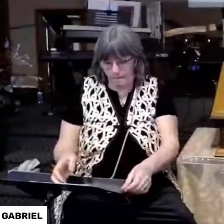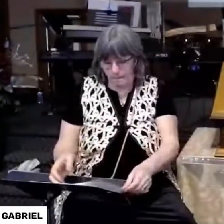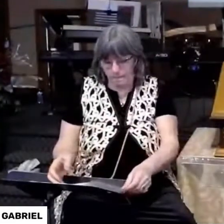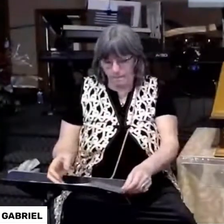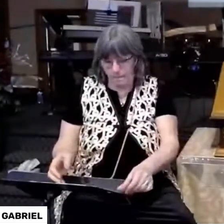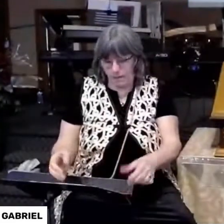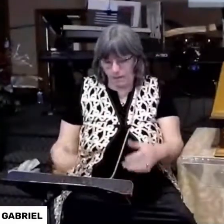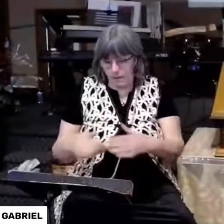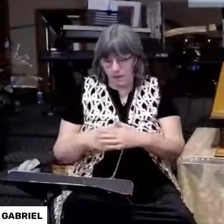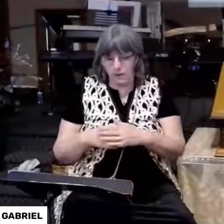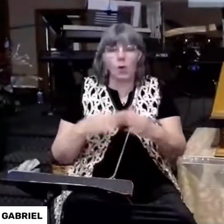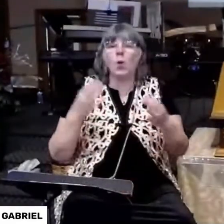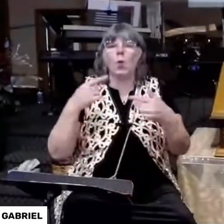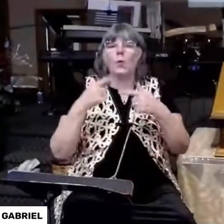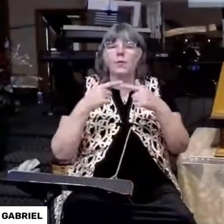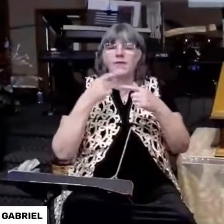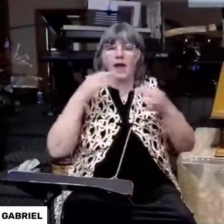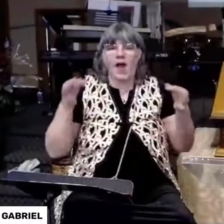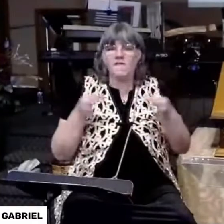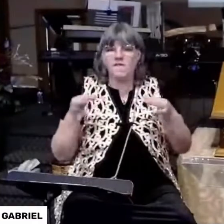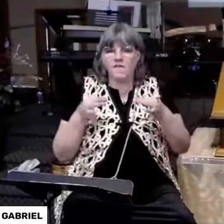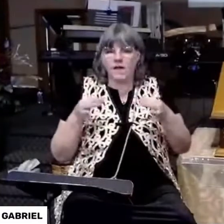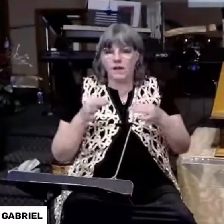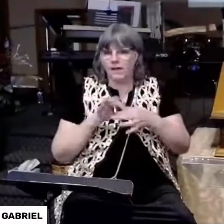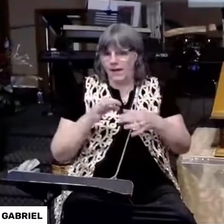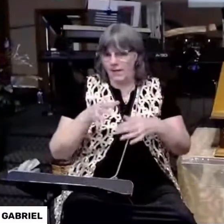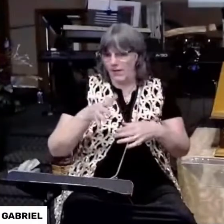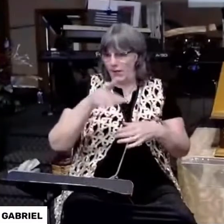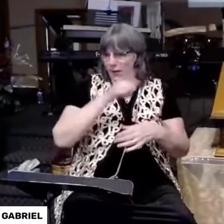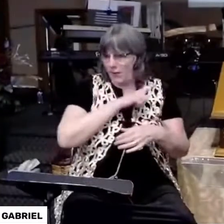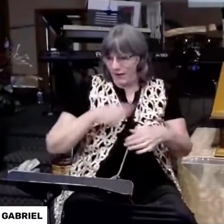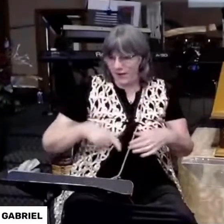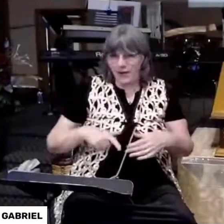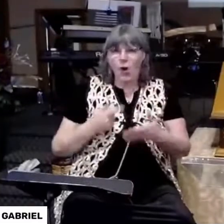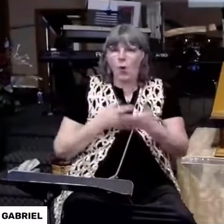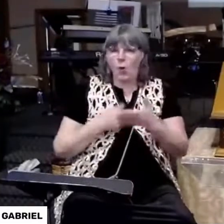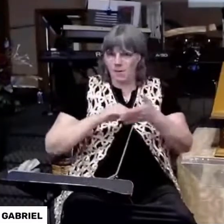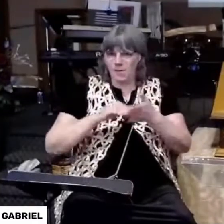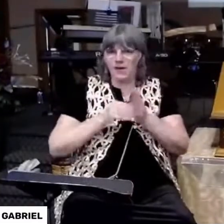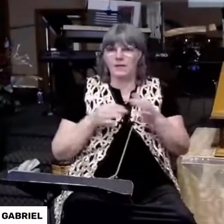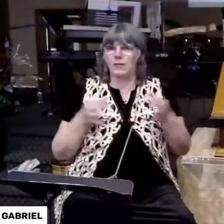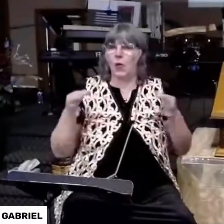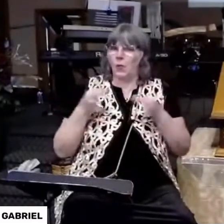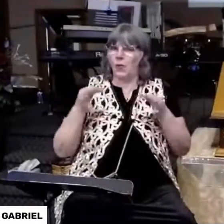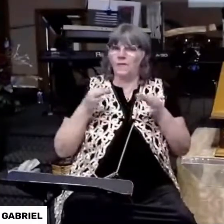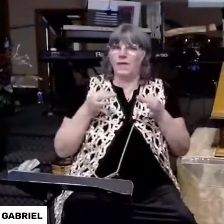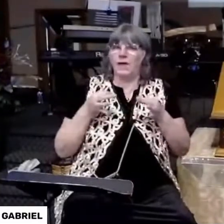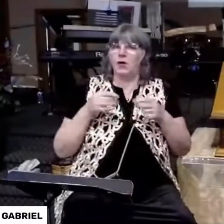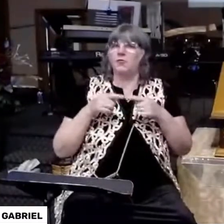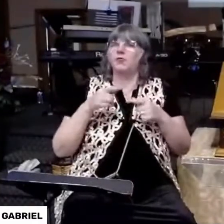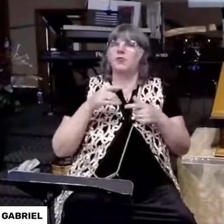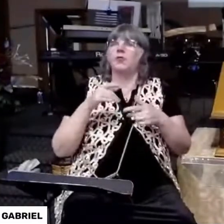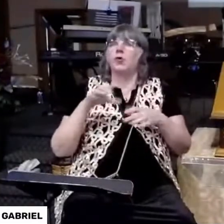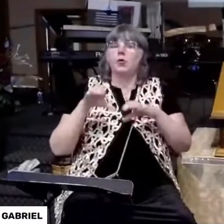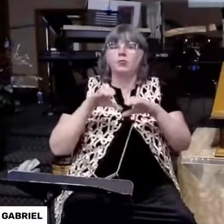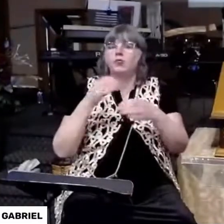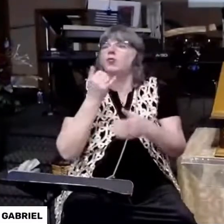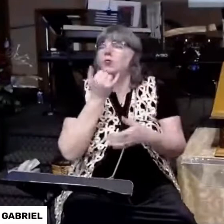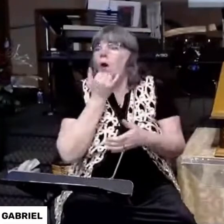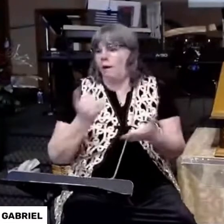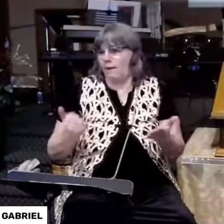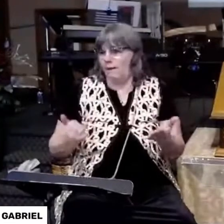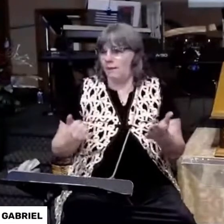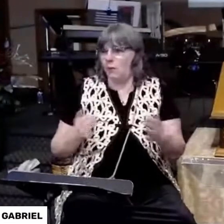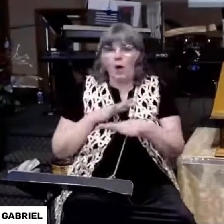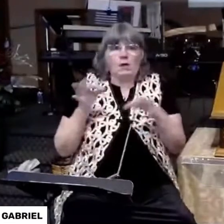of fear of the Lord, to know right and wrong and choose right, choose life, choose not to eat from